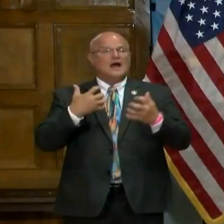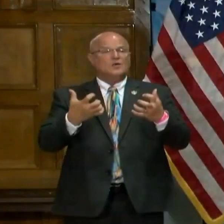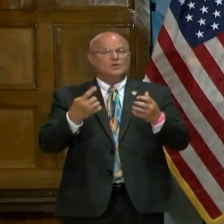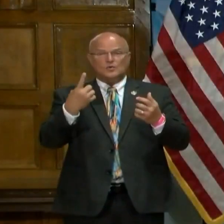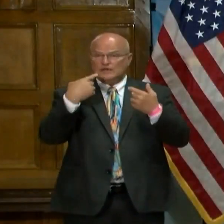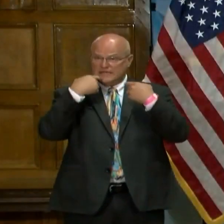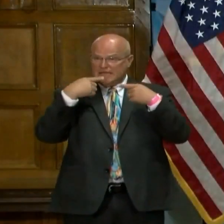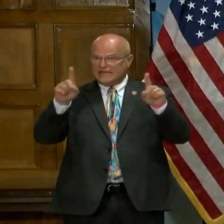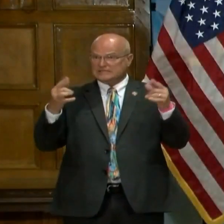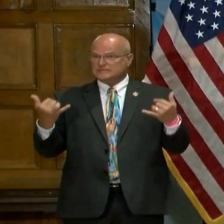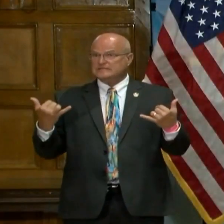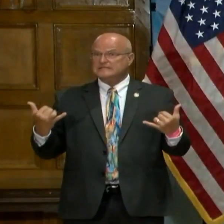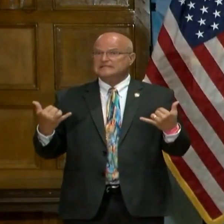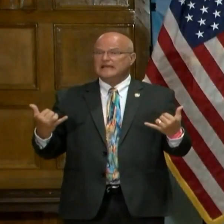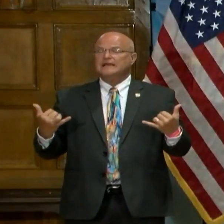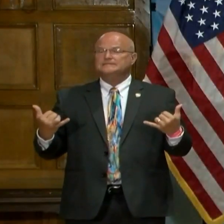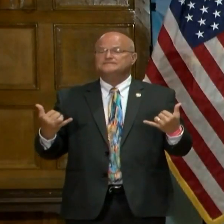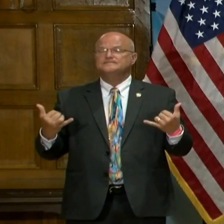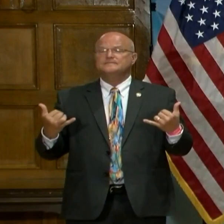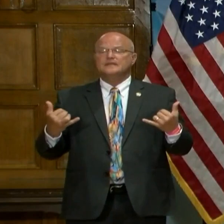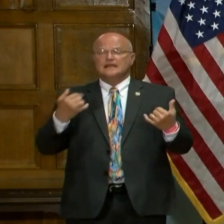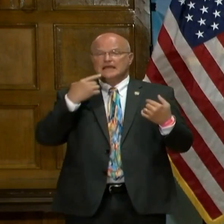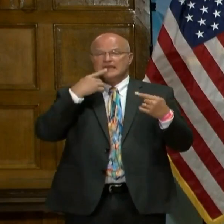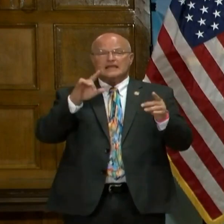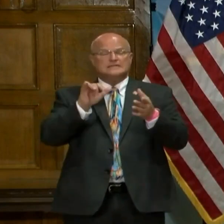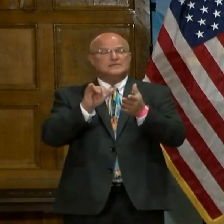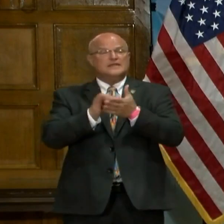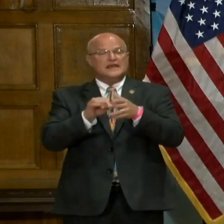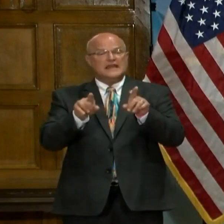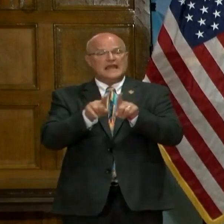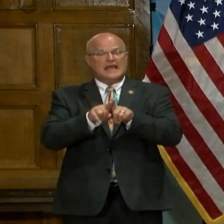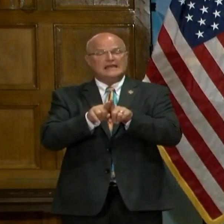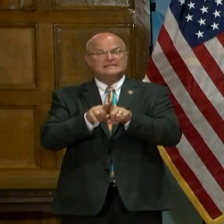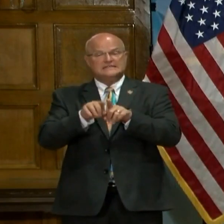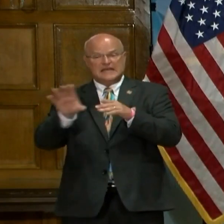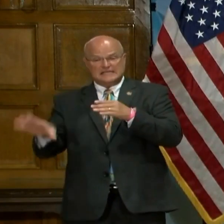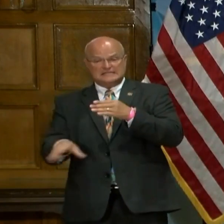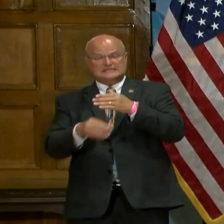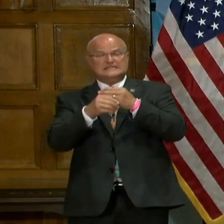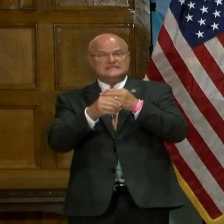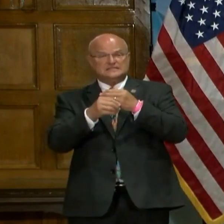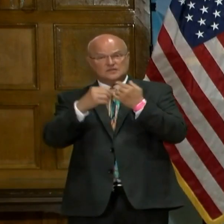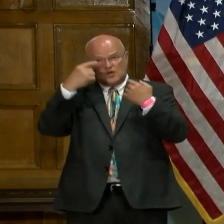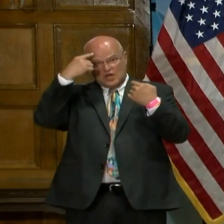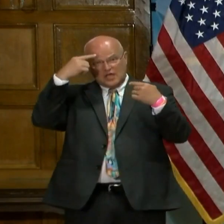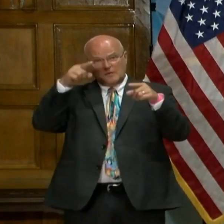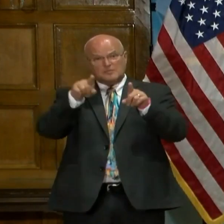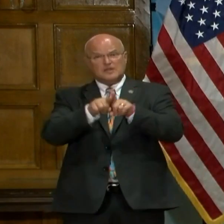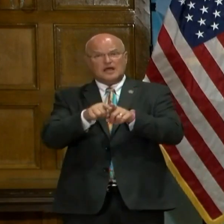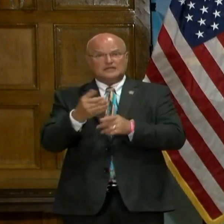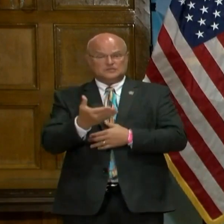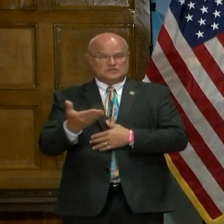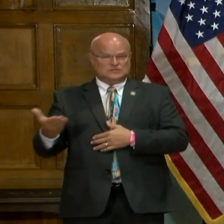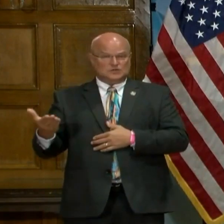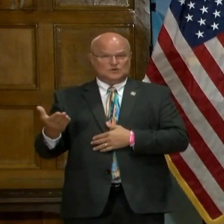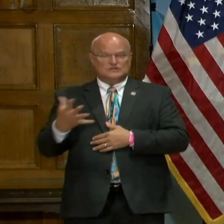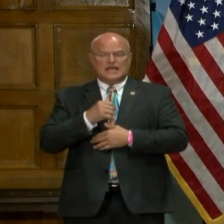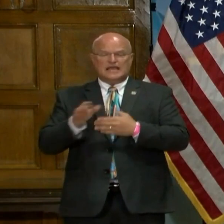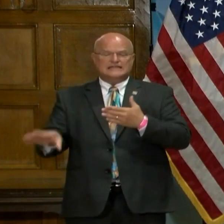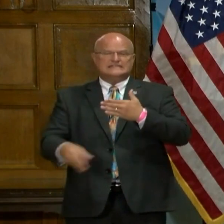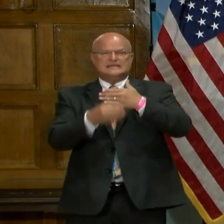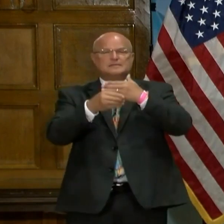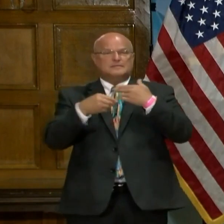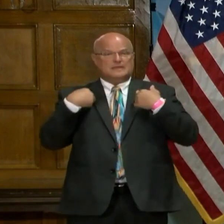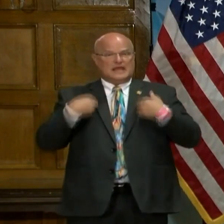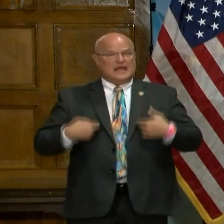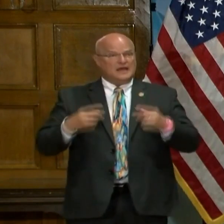make one announcement today, and that is that as an additional compliance resource and to supplement